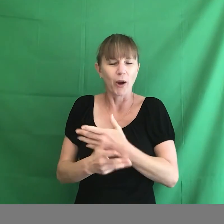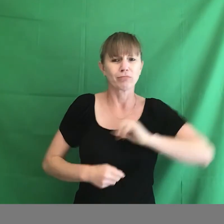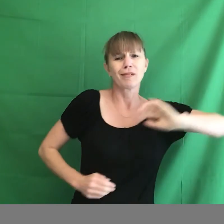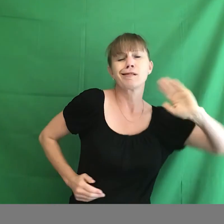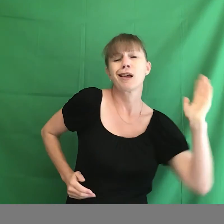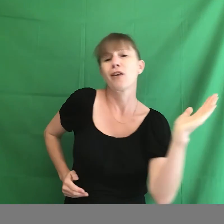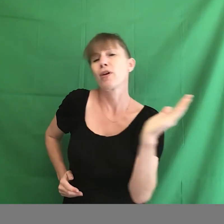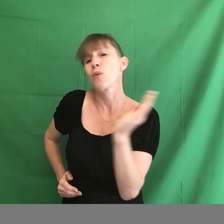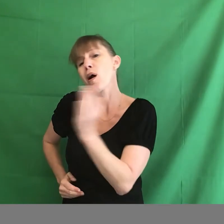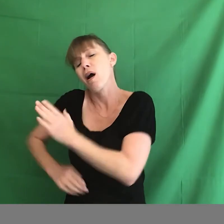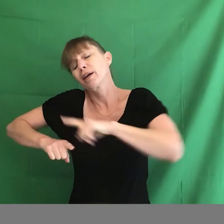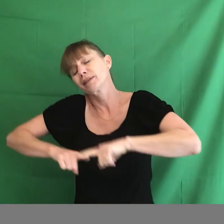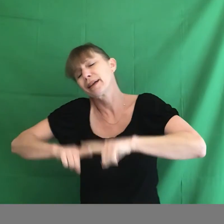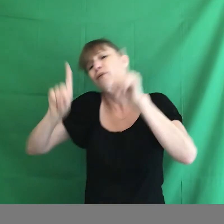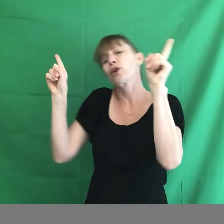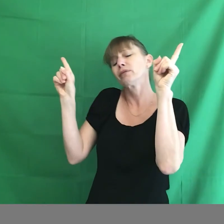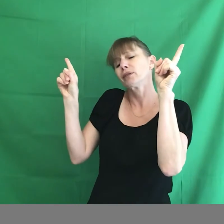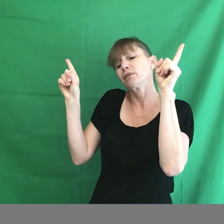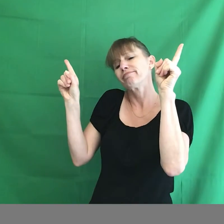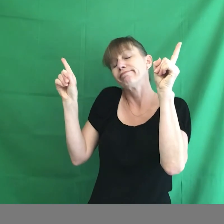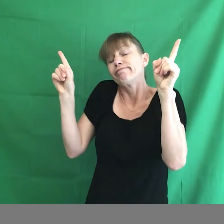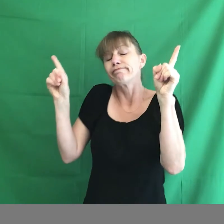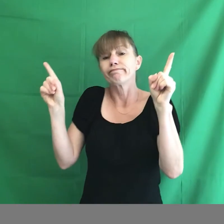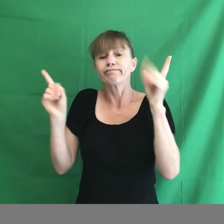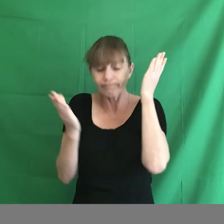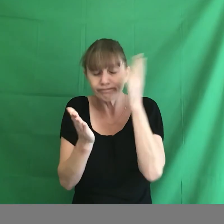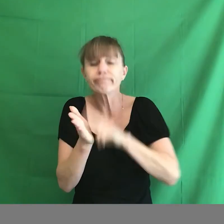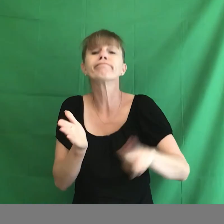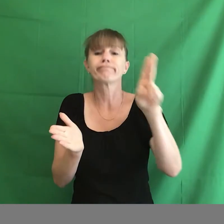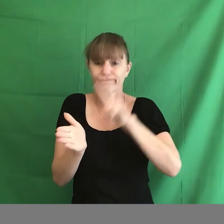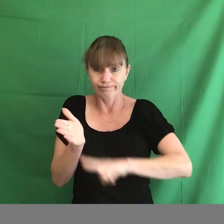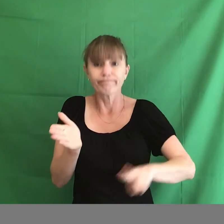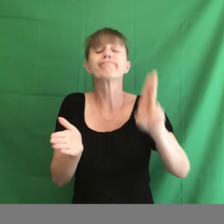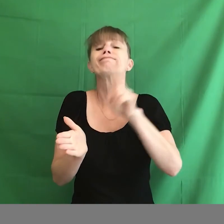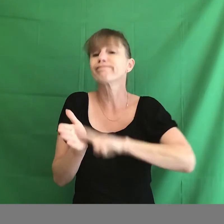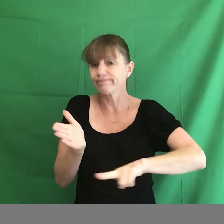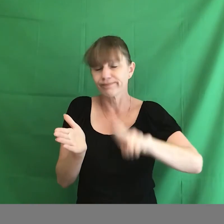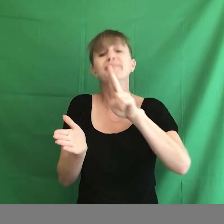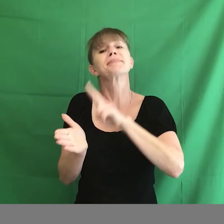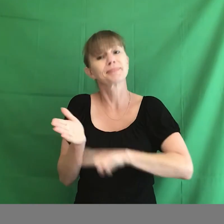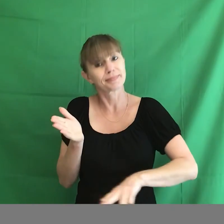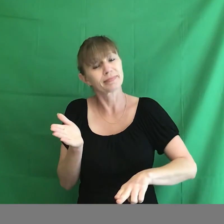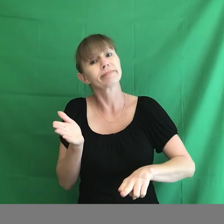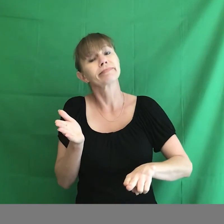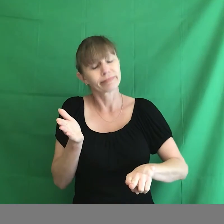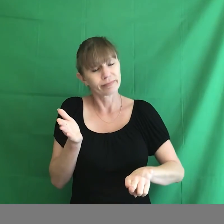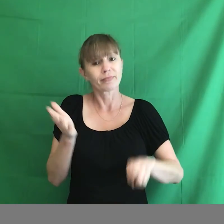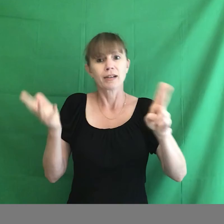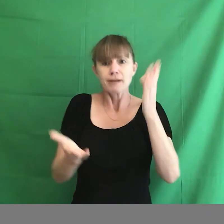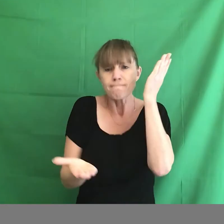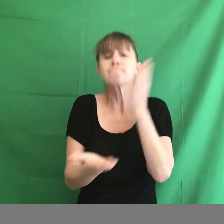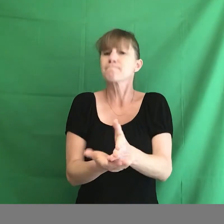section. Everyone is different. It's a natural state. It's